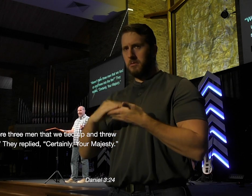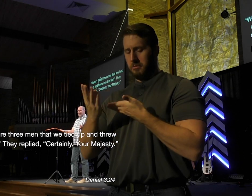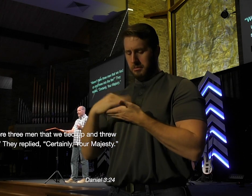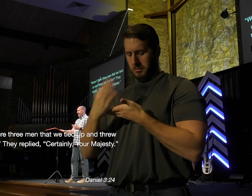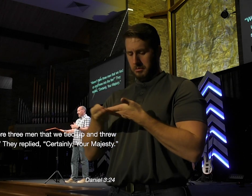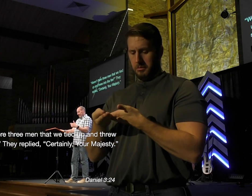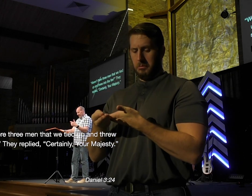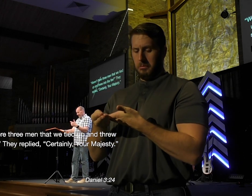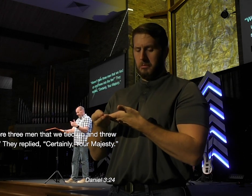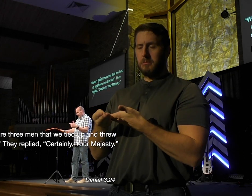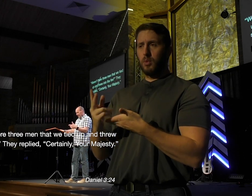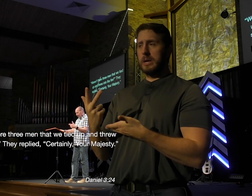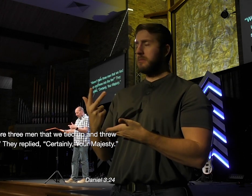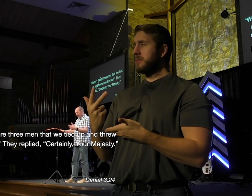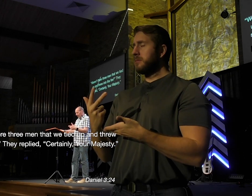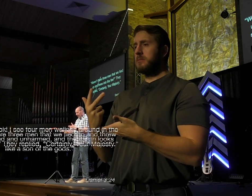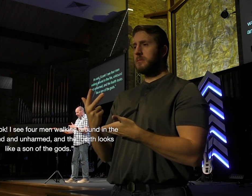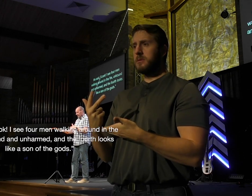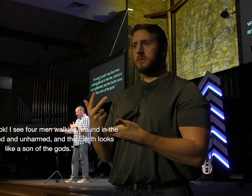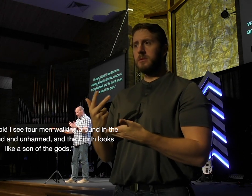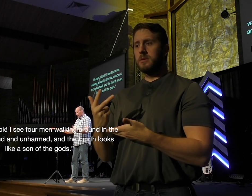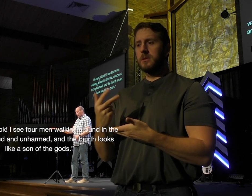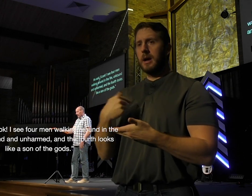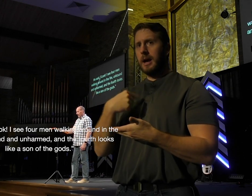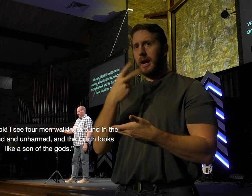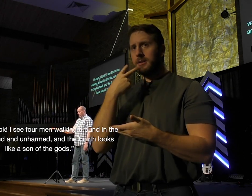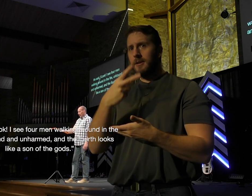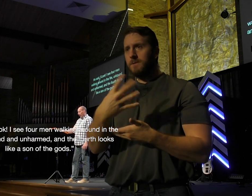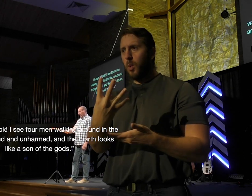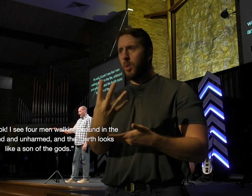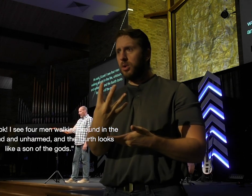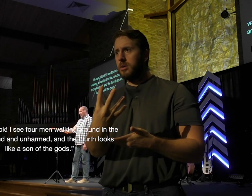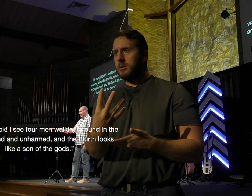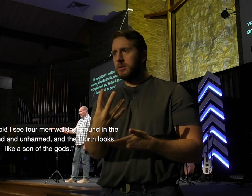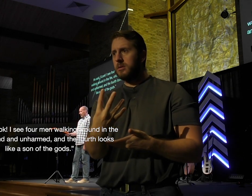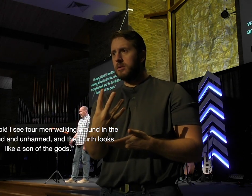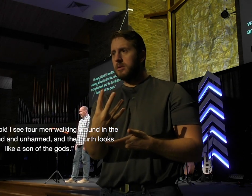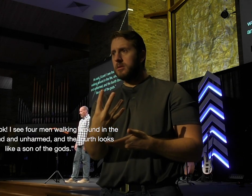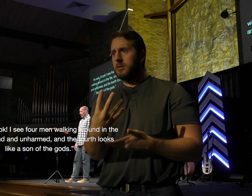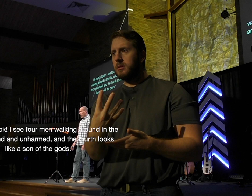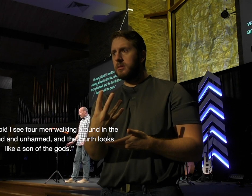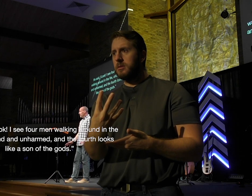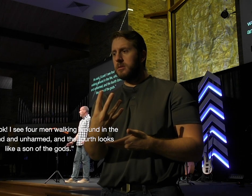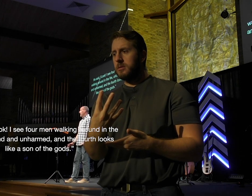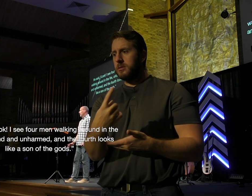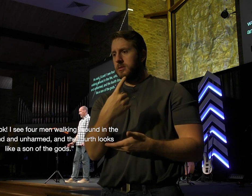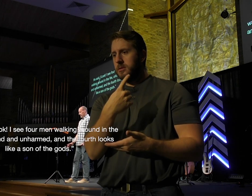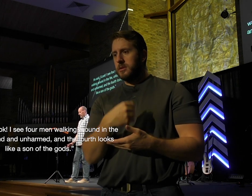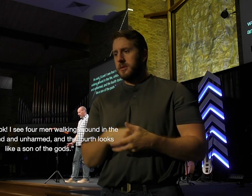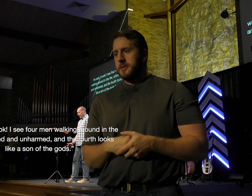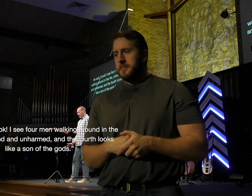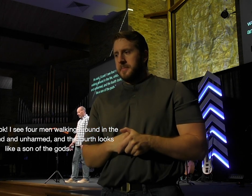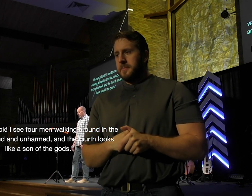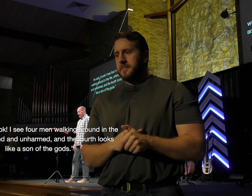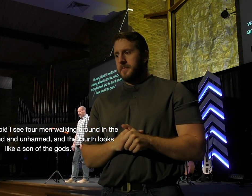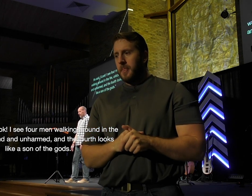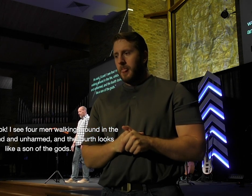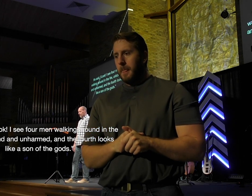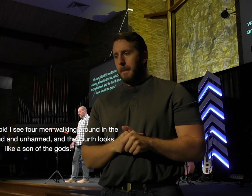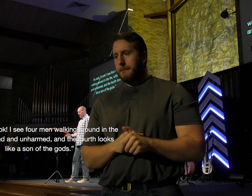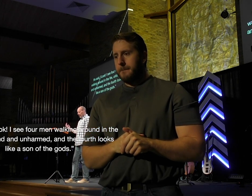three guys." He said, "Look, I see four men walking around in the fire, unbound and